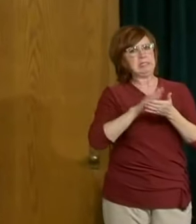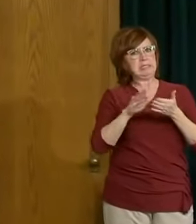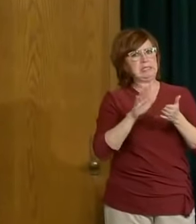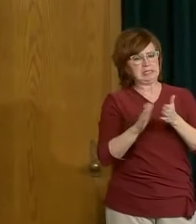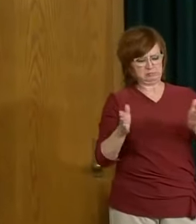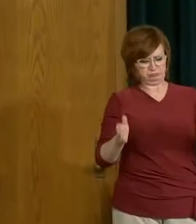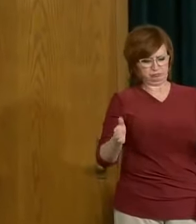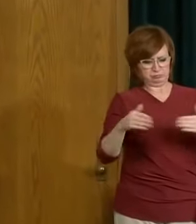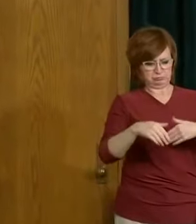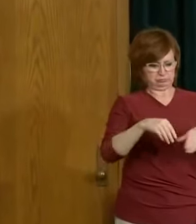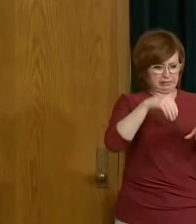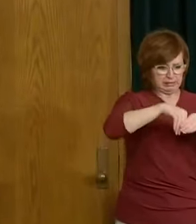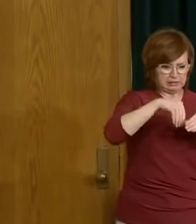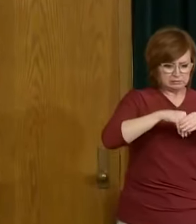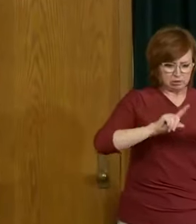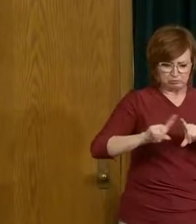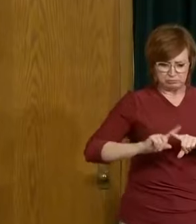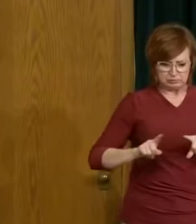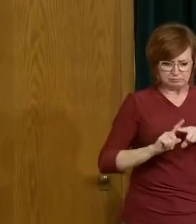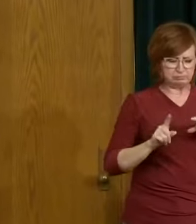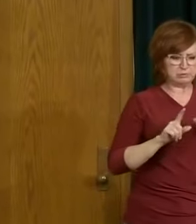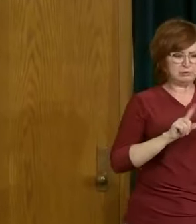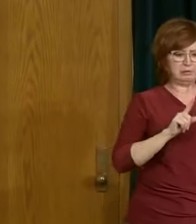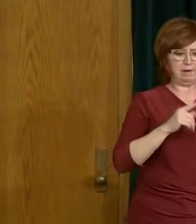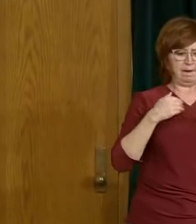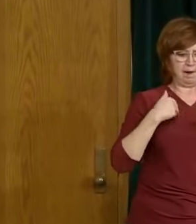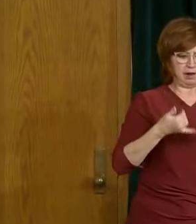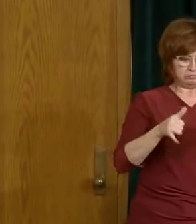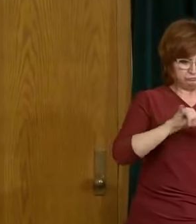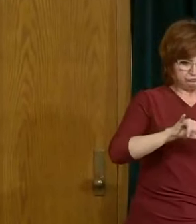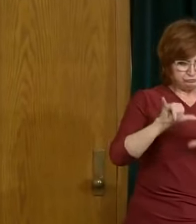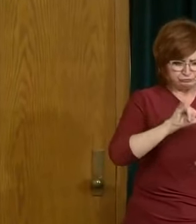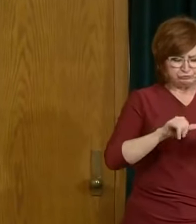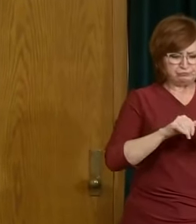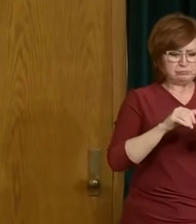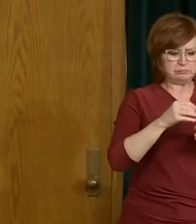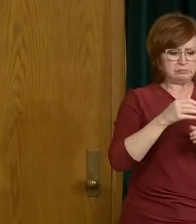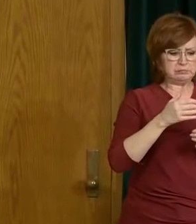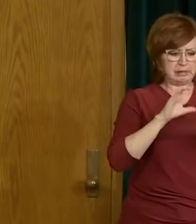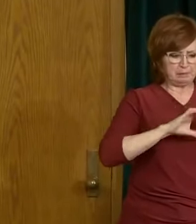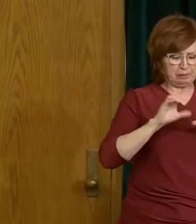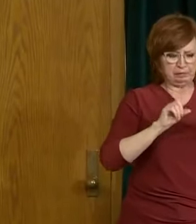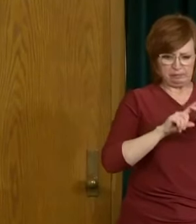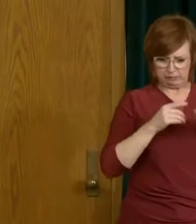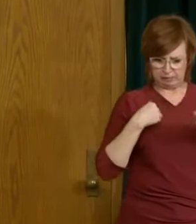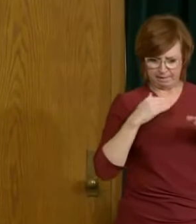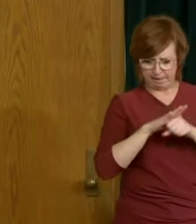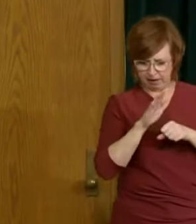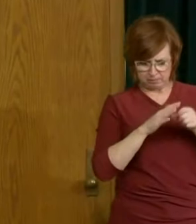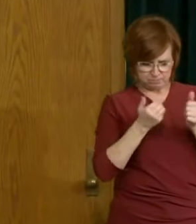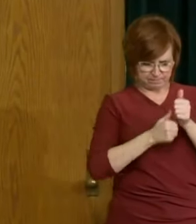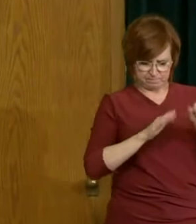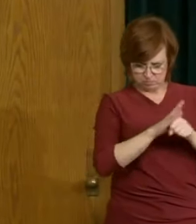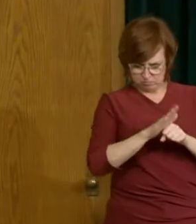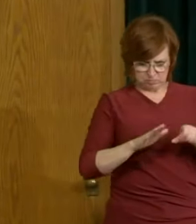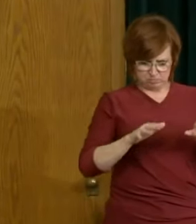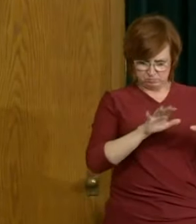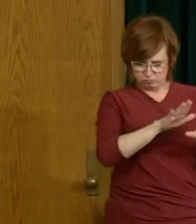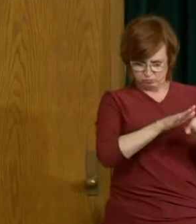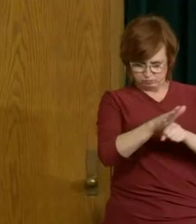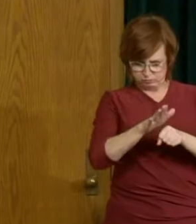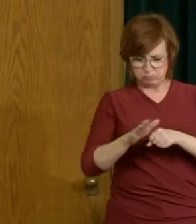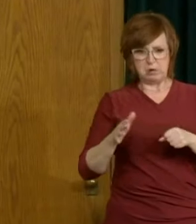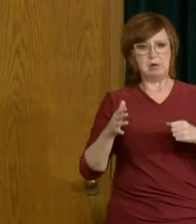So our officials are following up with the public safety agency about inventory and checking what the situation is